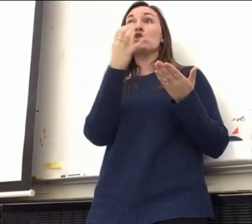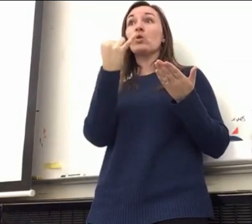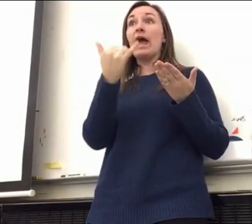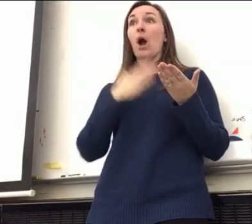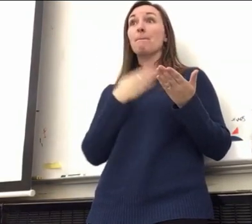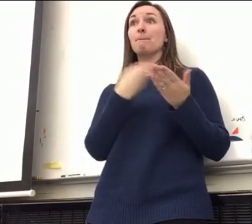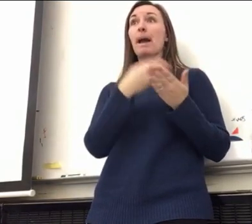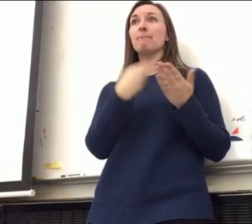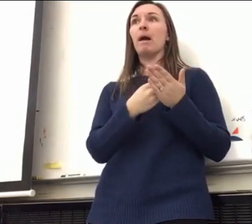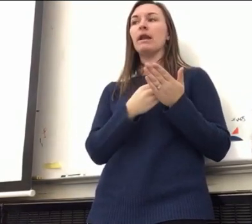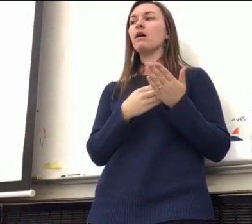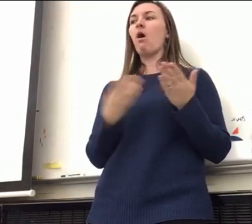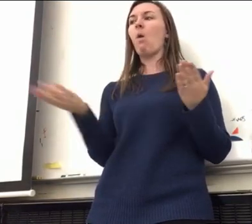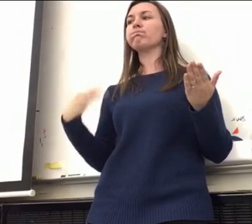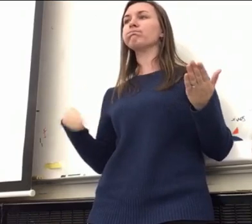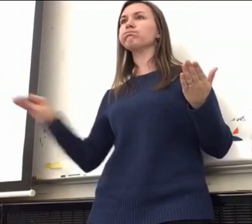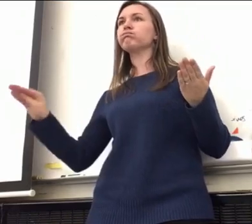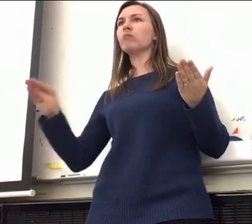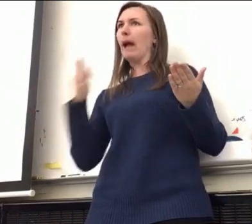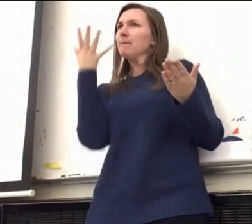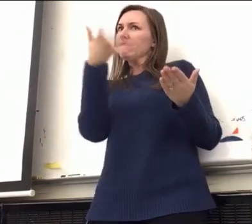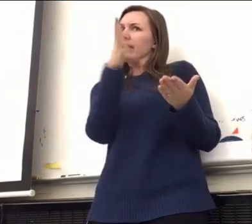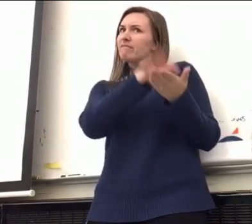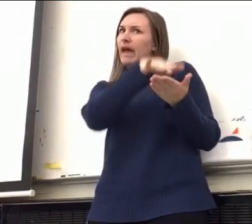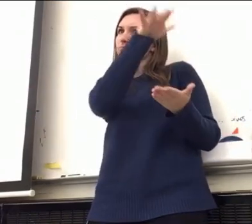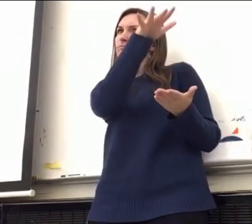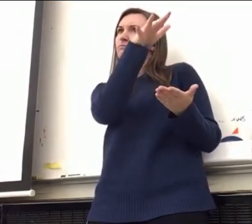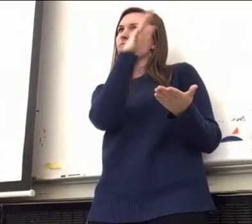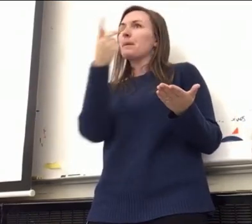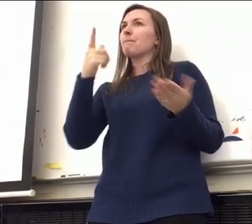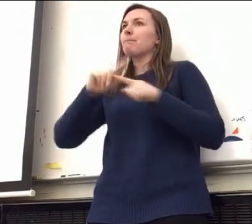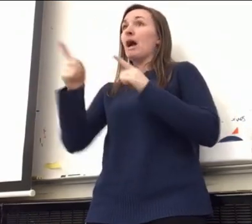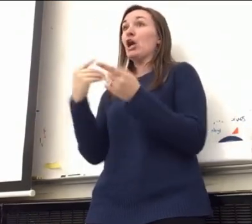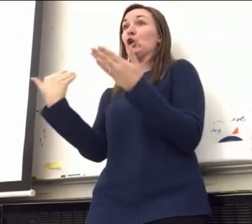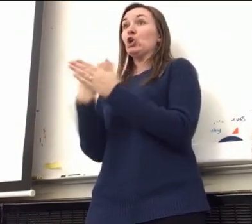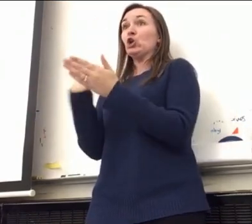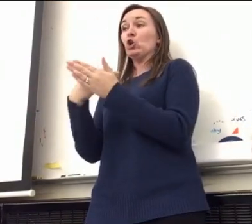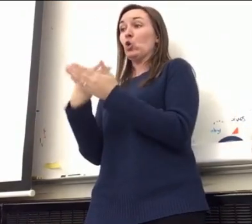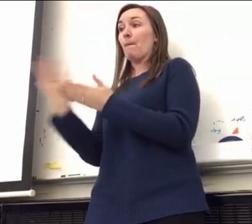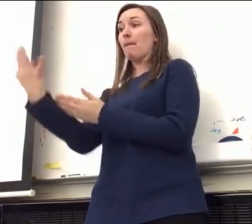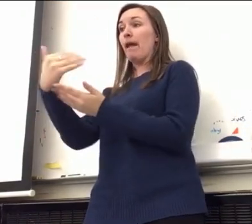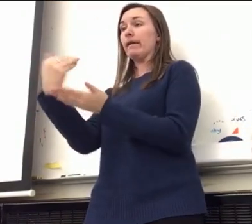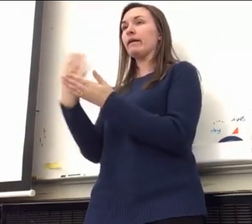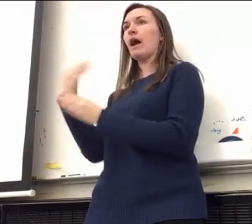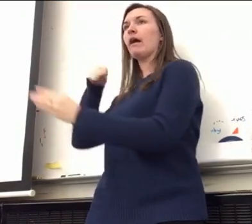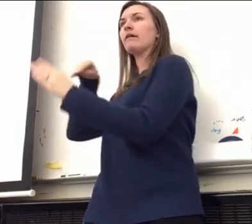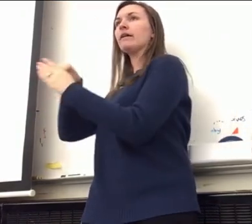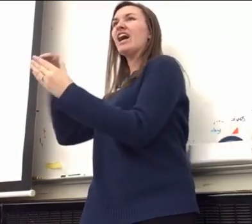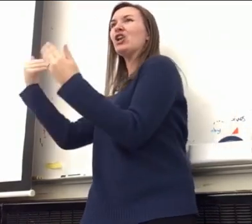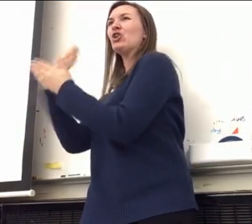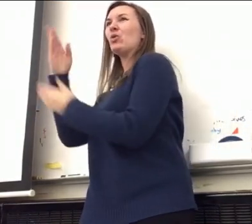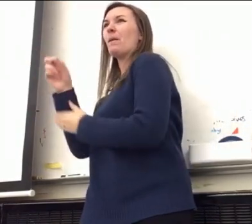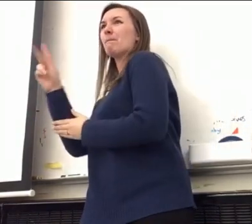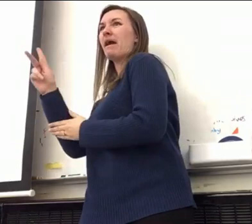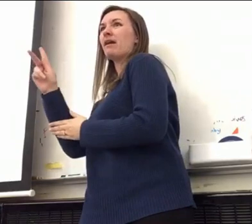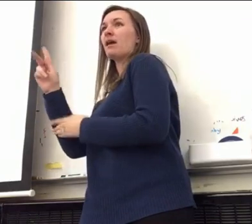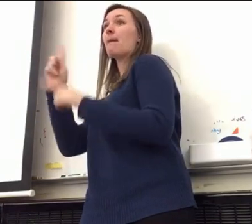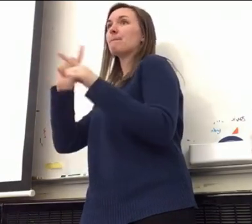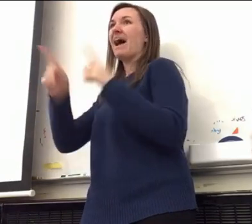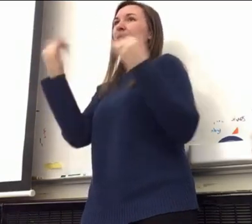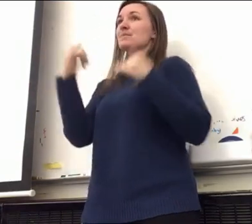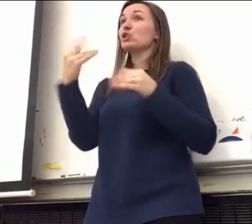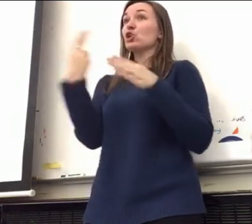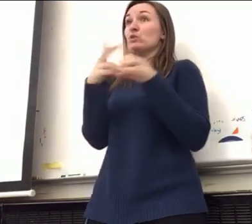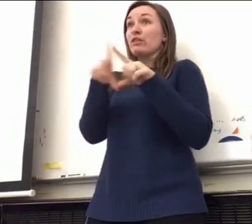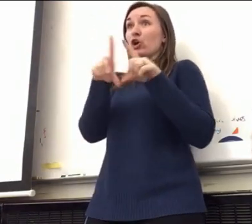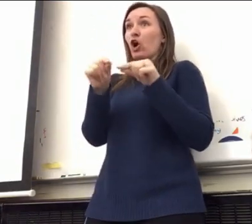money and put it into like a Chase Bank. Okay? But you still are swiping the card of U.S. Bank. What's eventually going to happen to all the money